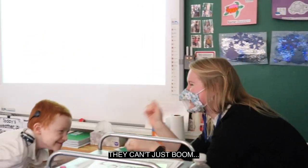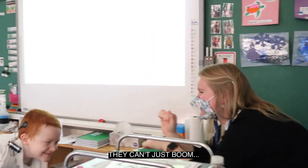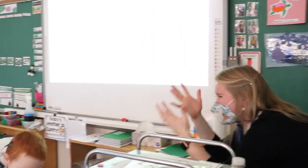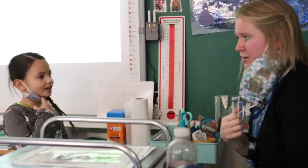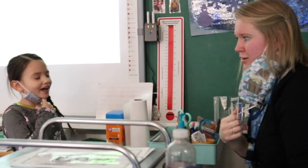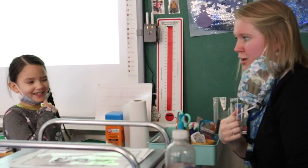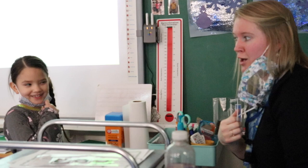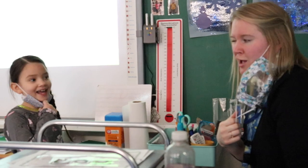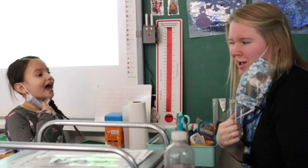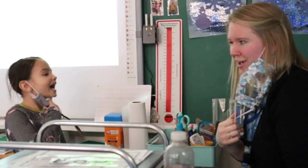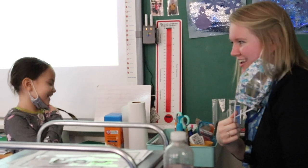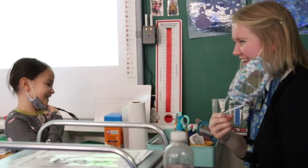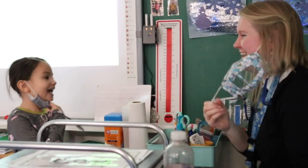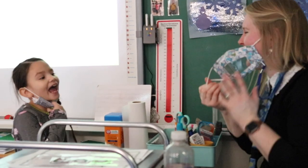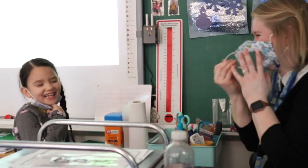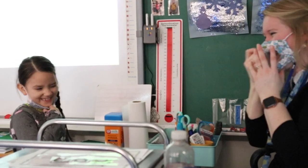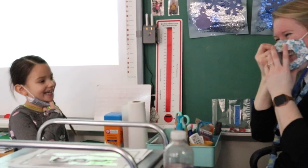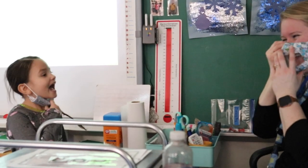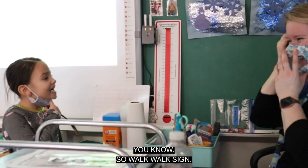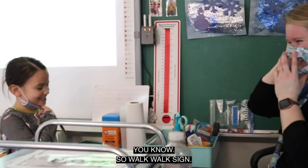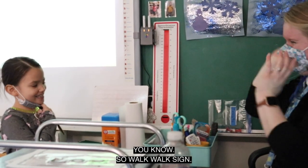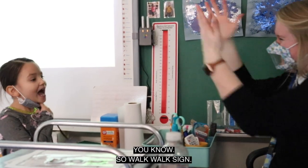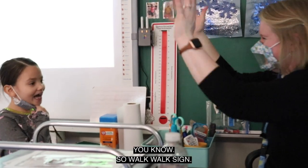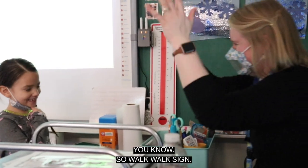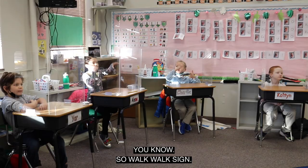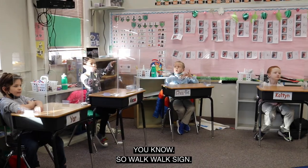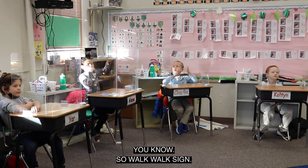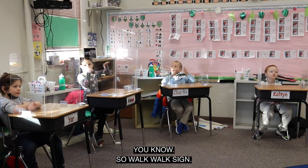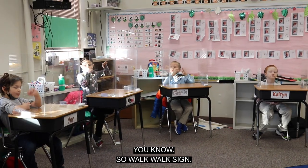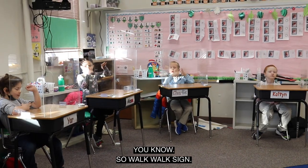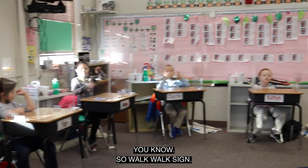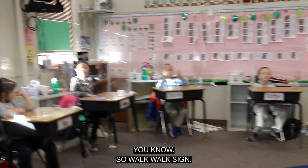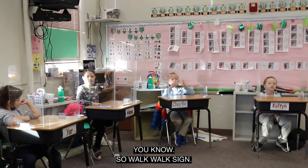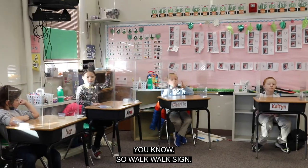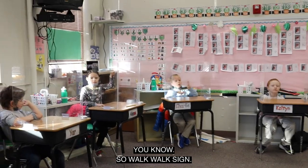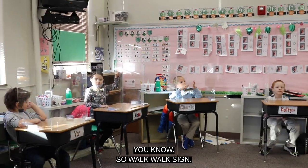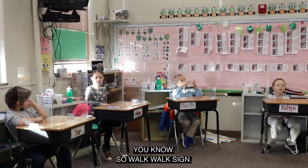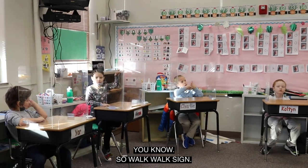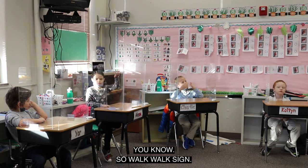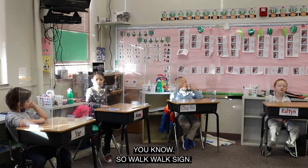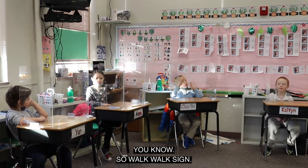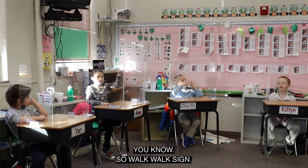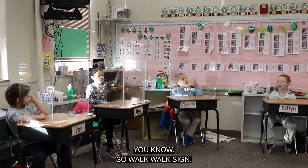don't know what that is. You know, so walk, sigh.